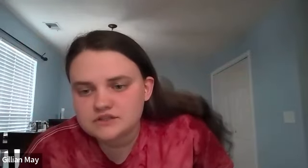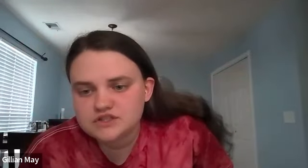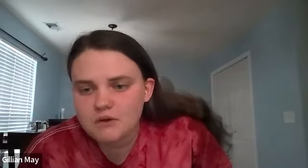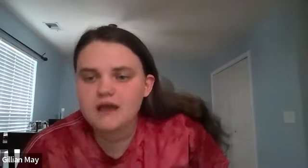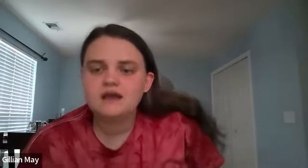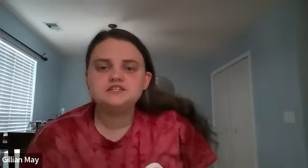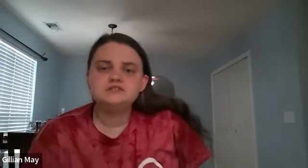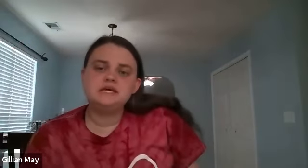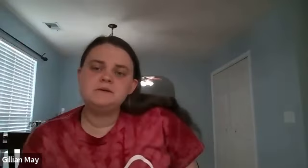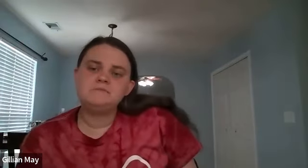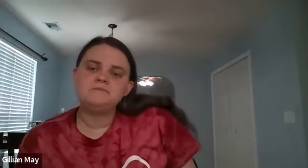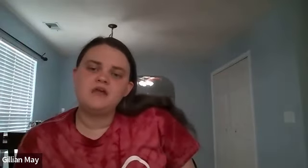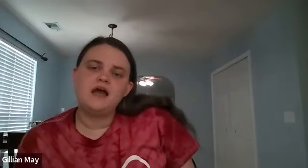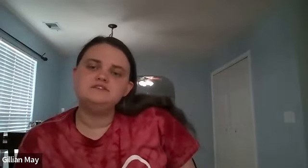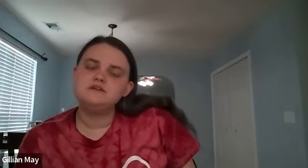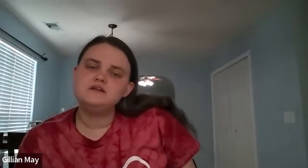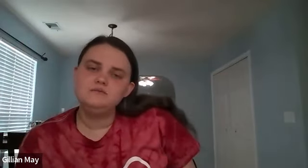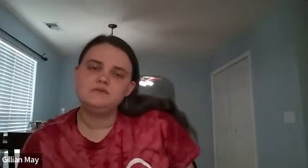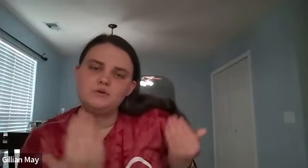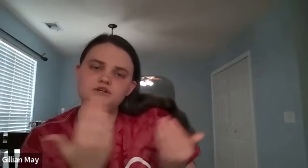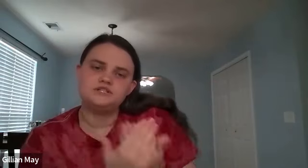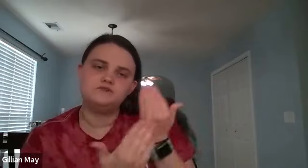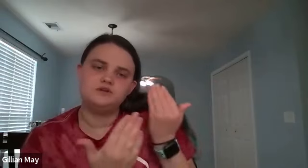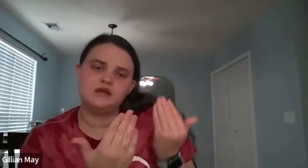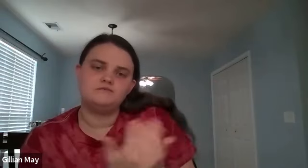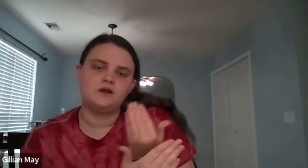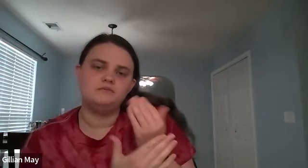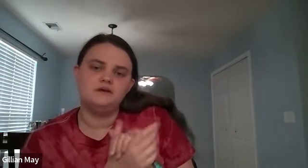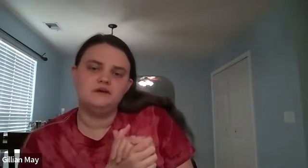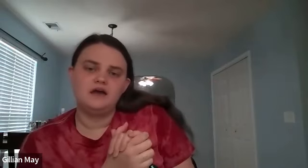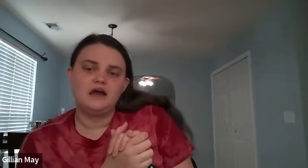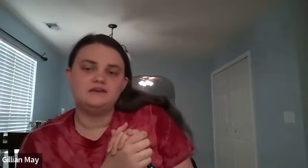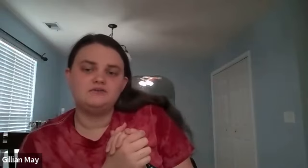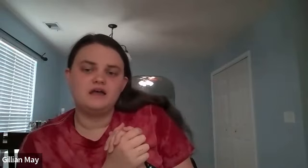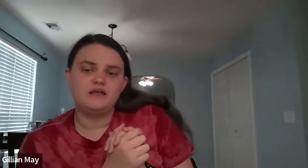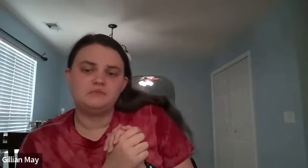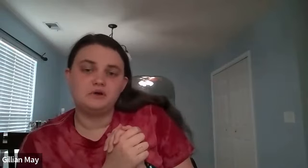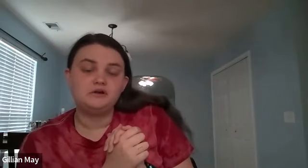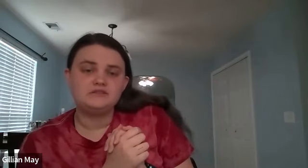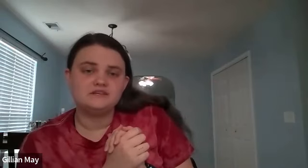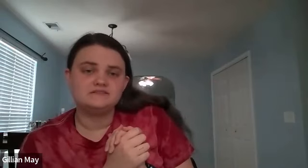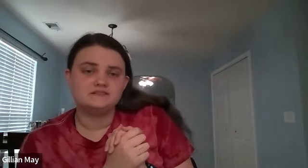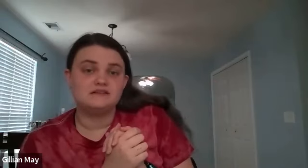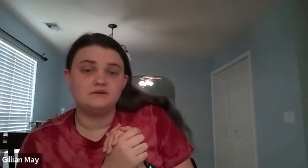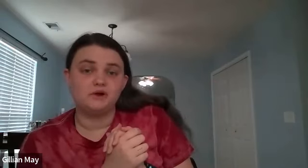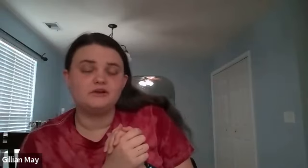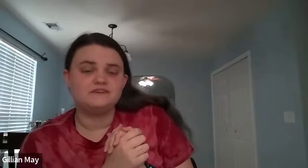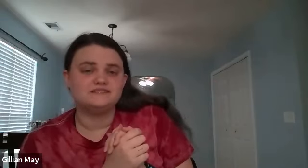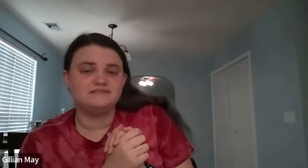So I do not know where the origin of new came from. I know that like birth is the sign for birth is like